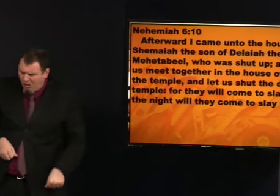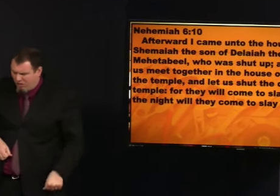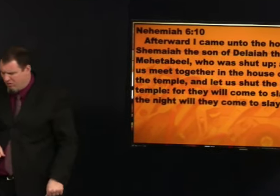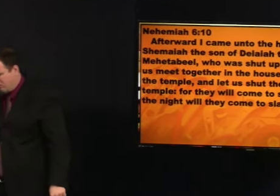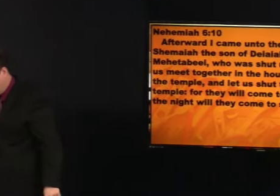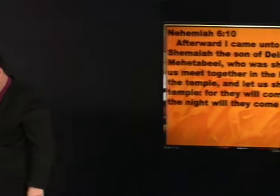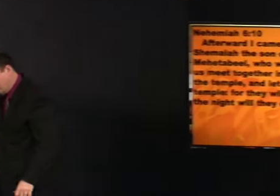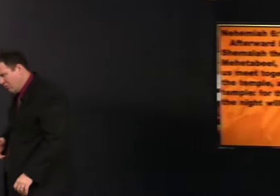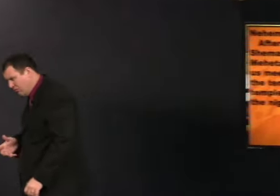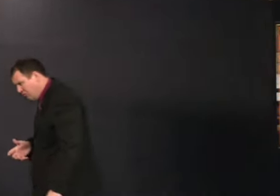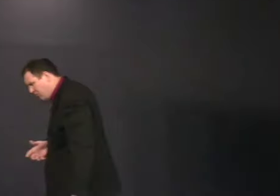temple."